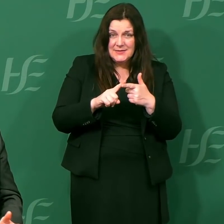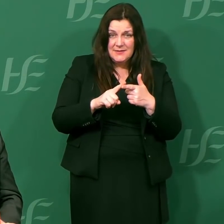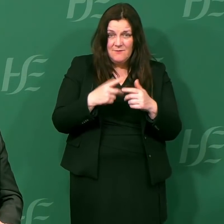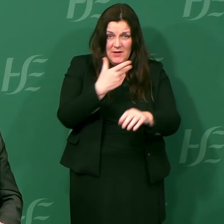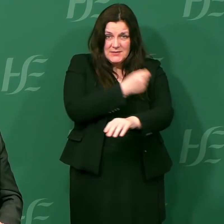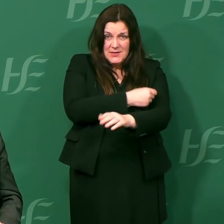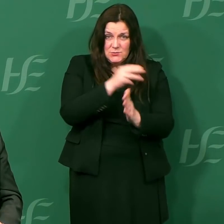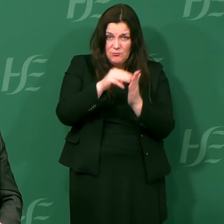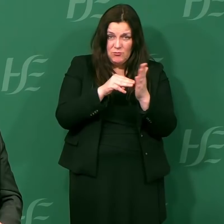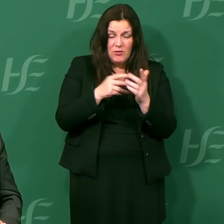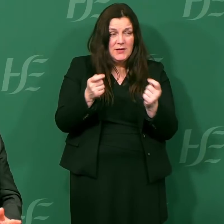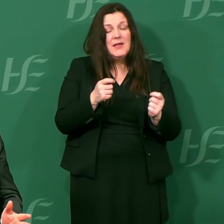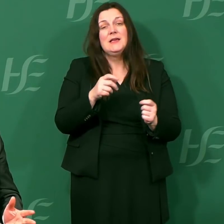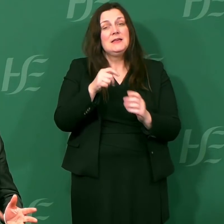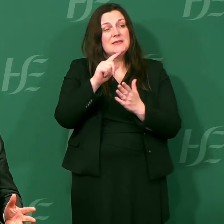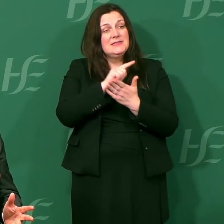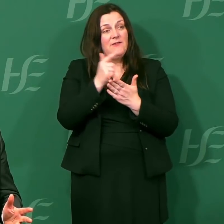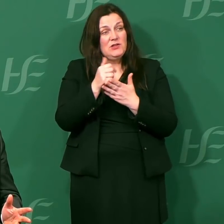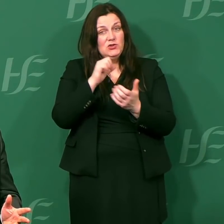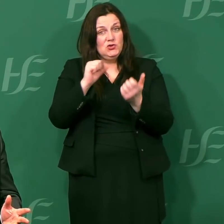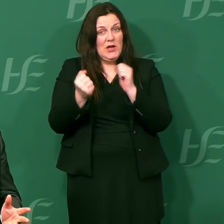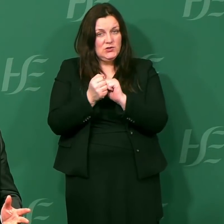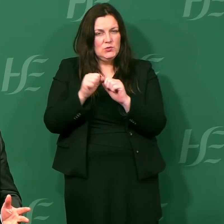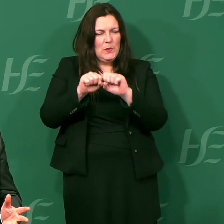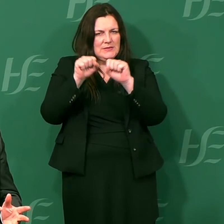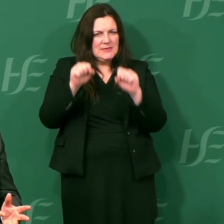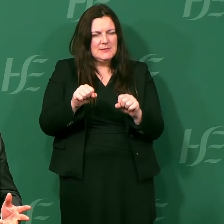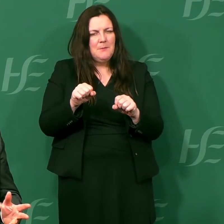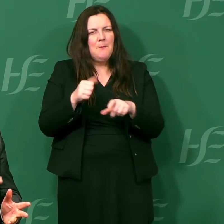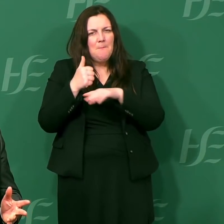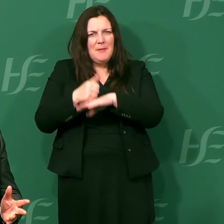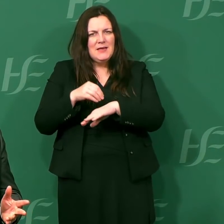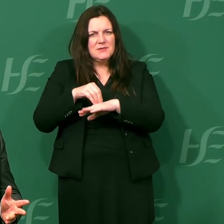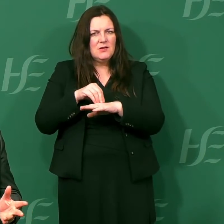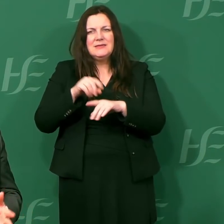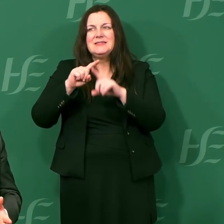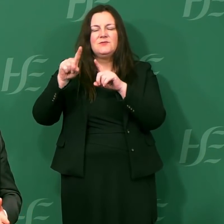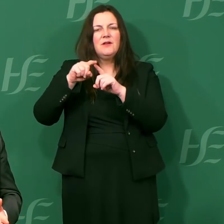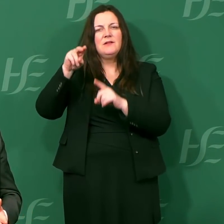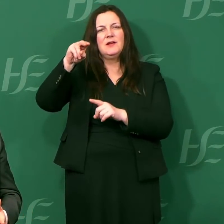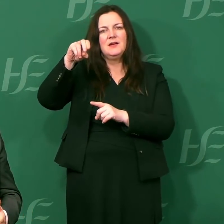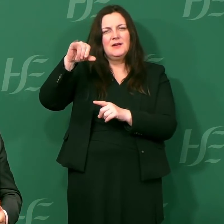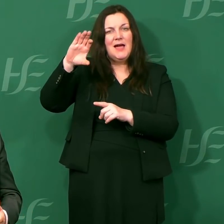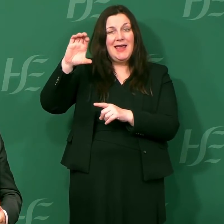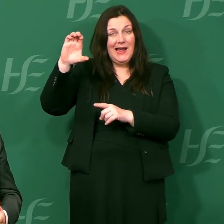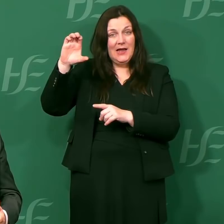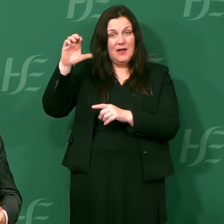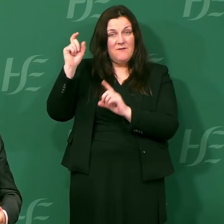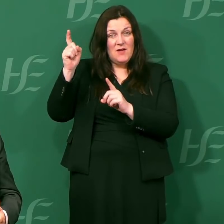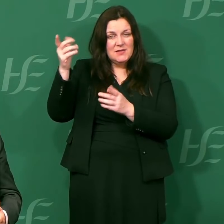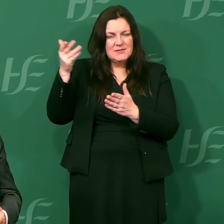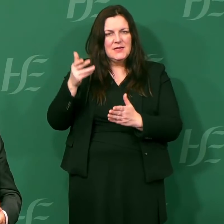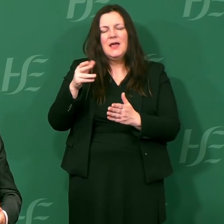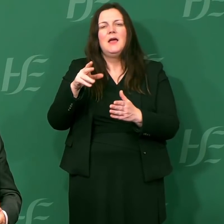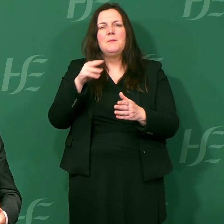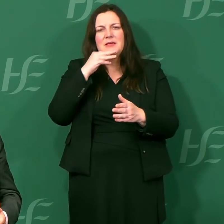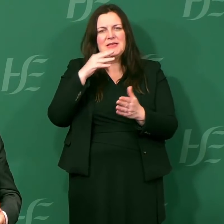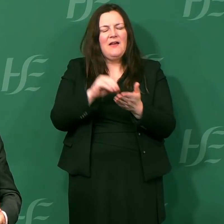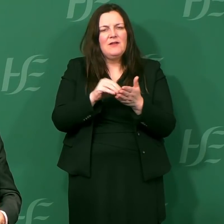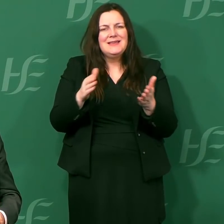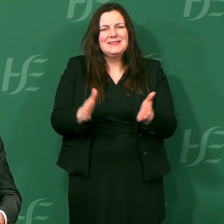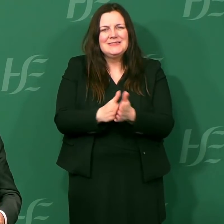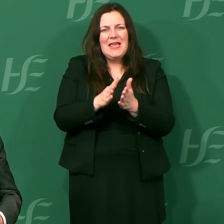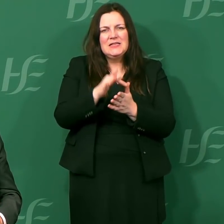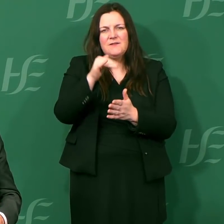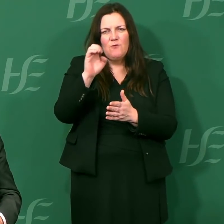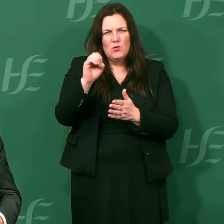been 17 changes to the system based on the various NIACS advices. We've had the same level of Salesforce resource and supports, in fact,